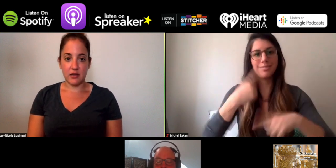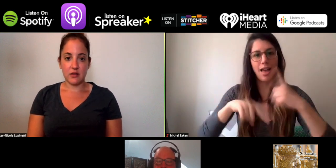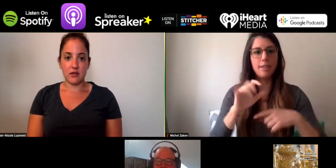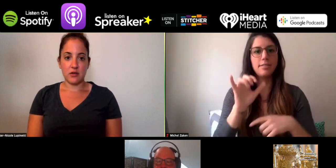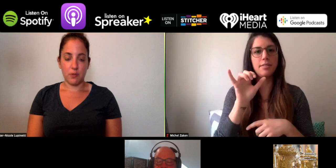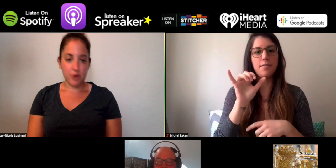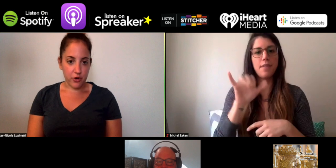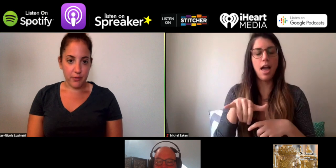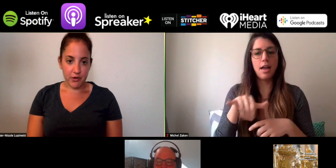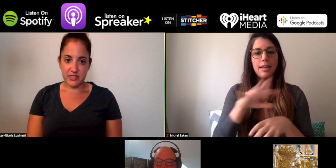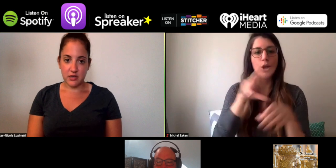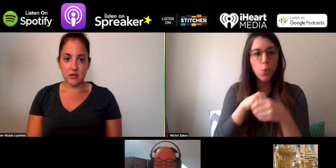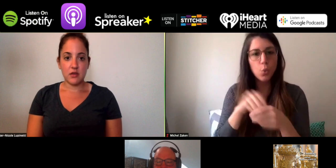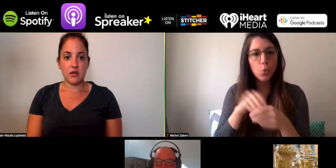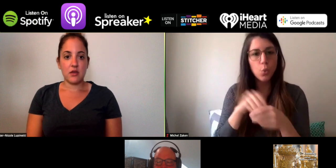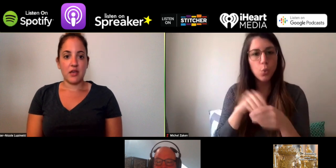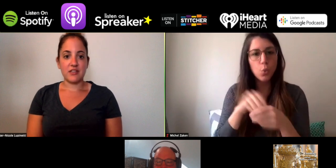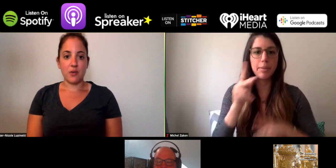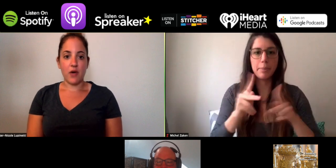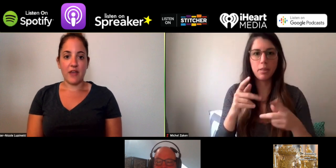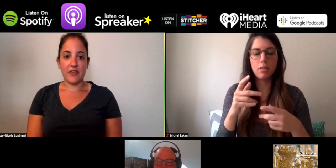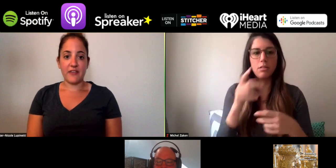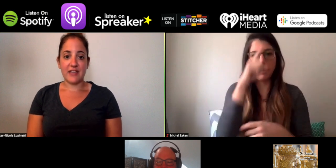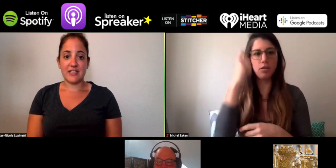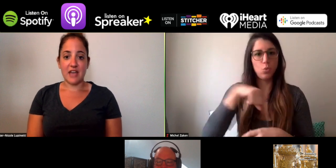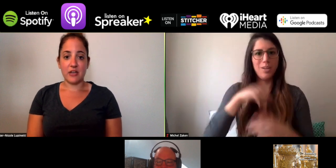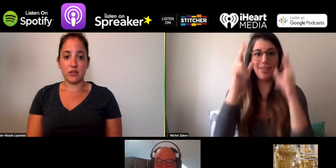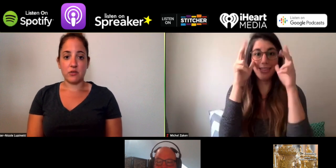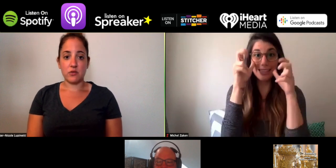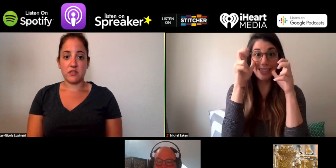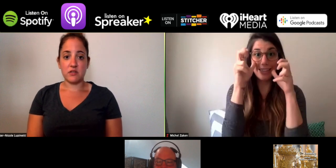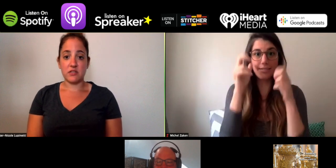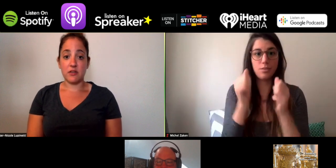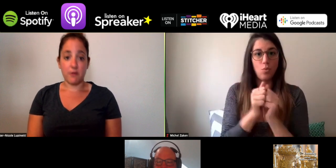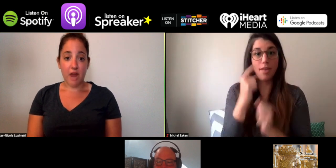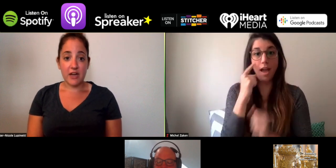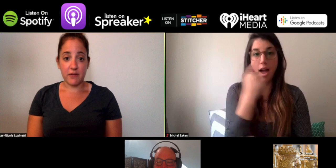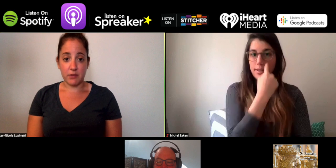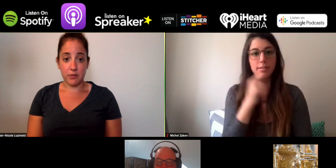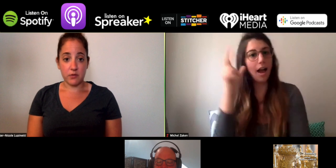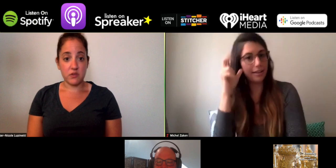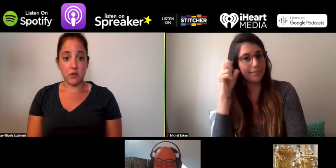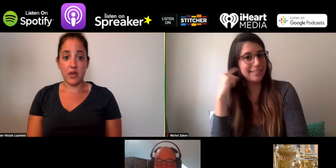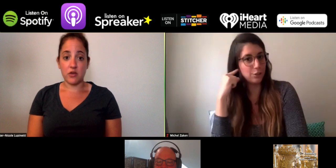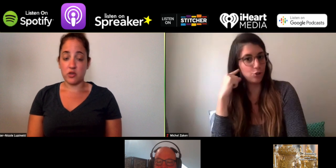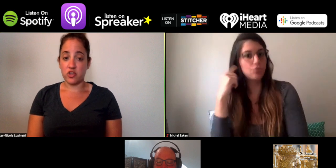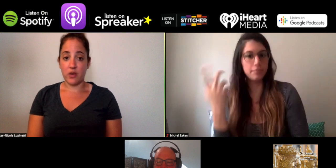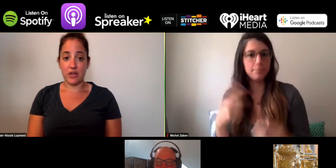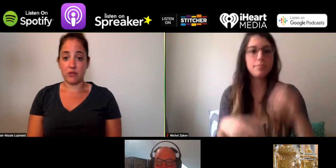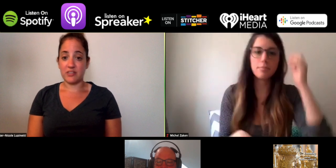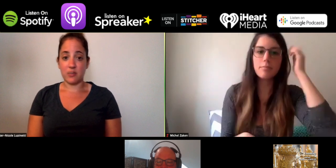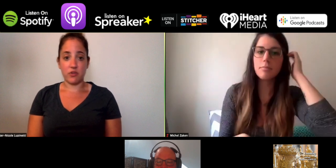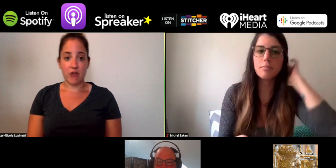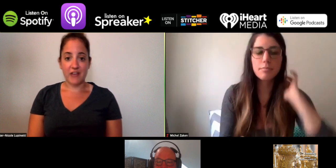listening, you know, per the person. And so I think that sign includes a variety of different people. So again, you can show